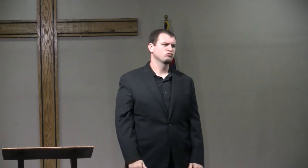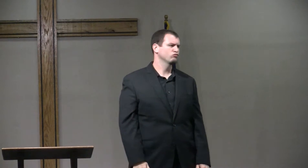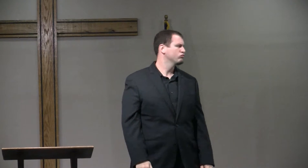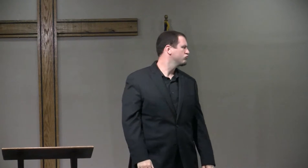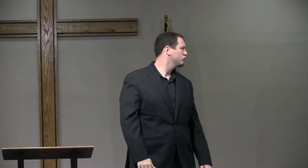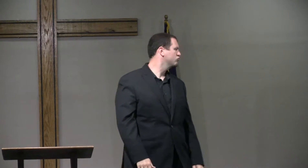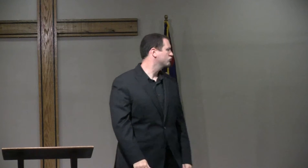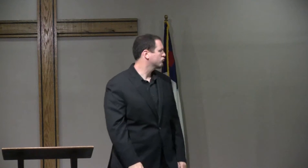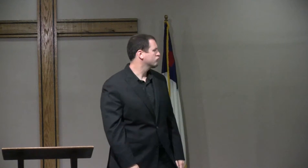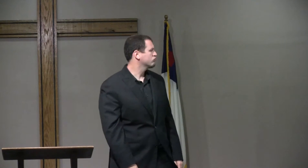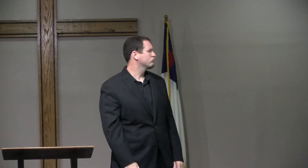cheated."